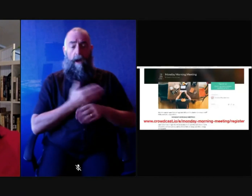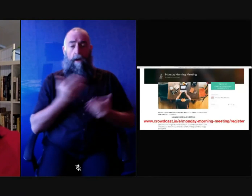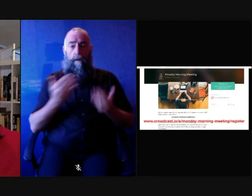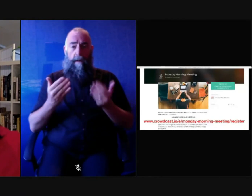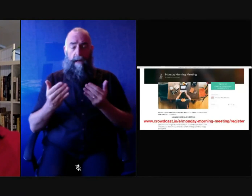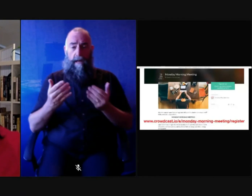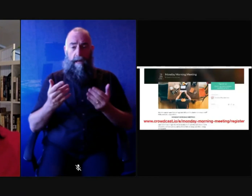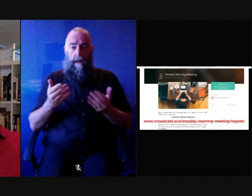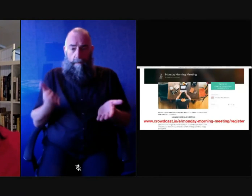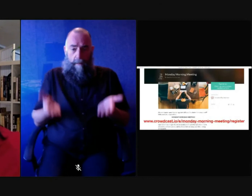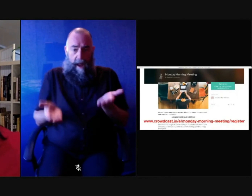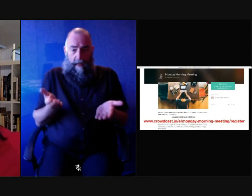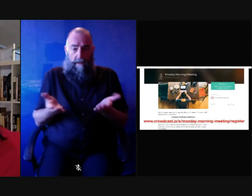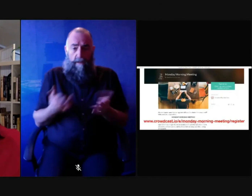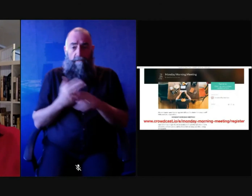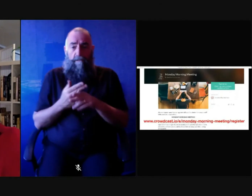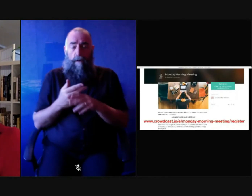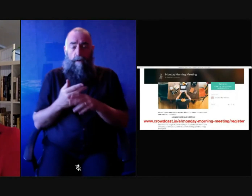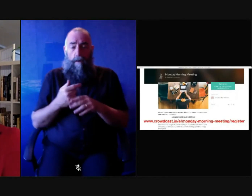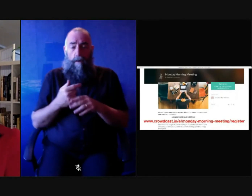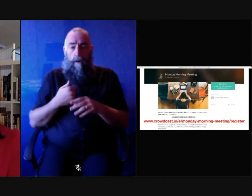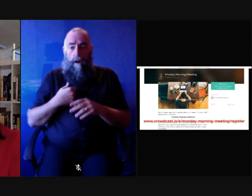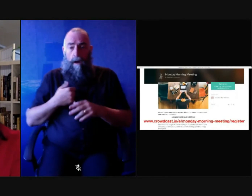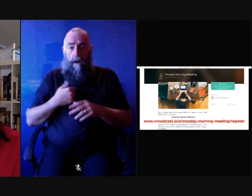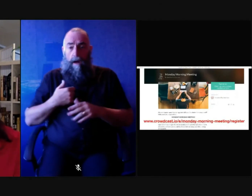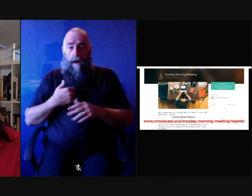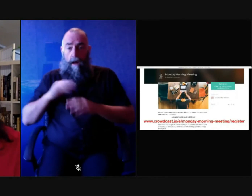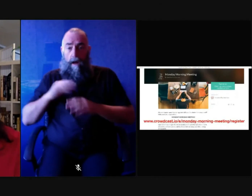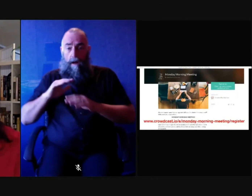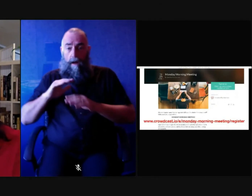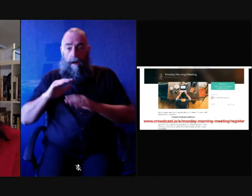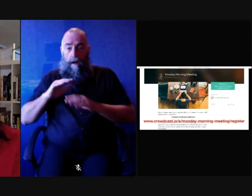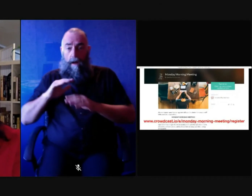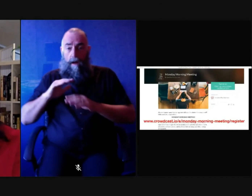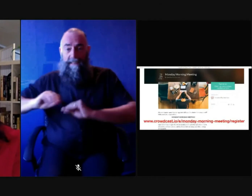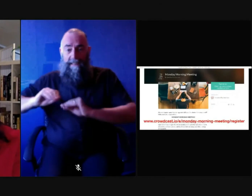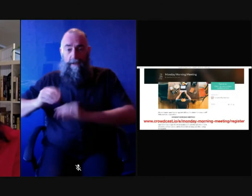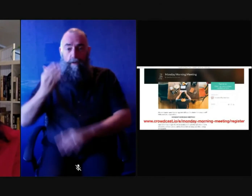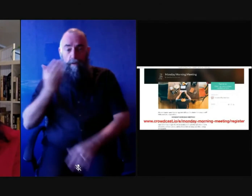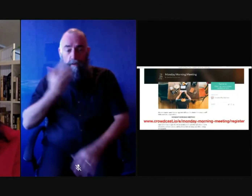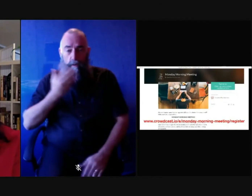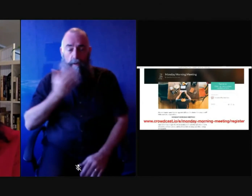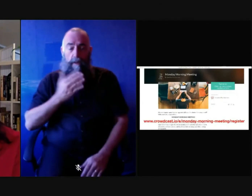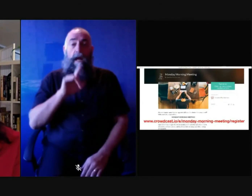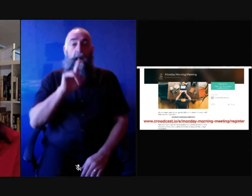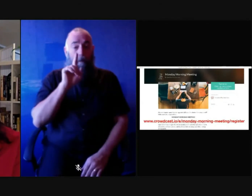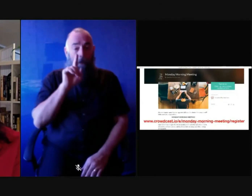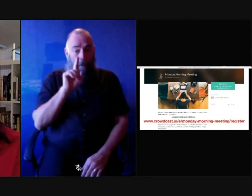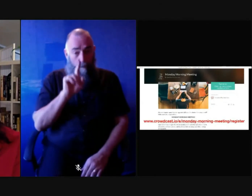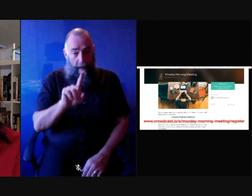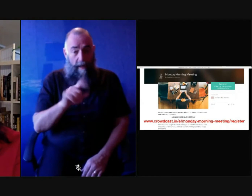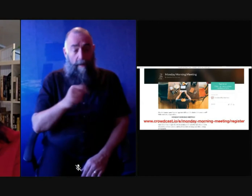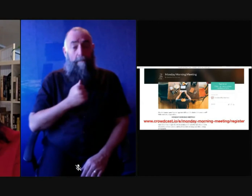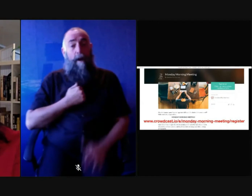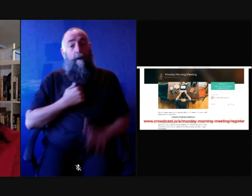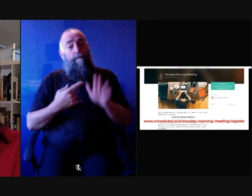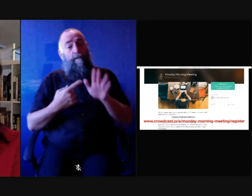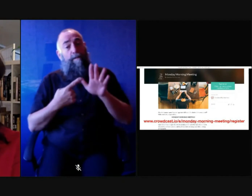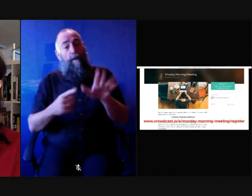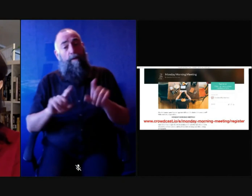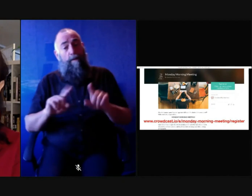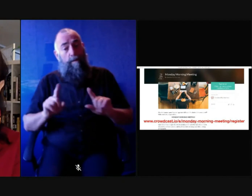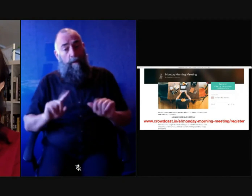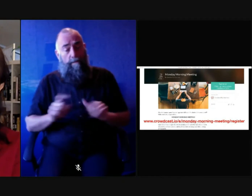And my only real answer is to try and create boundaries around these blocks